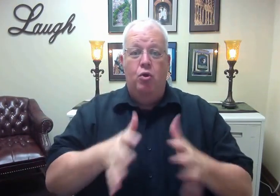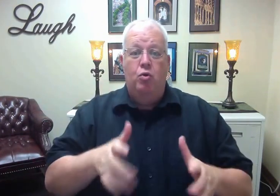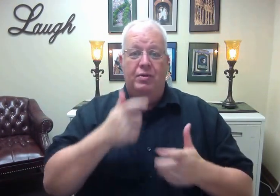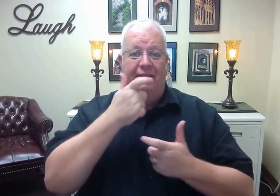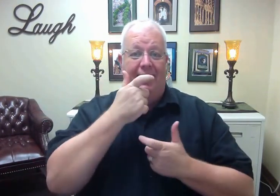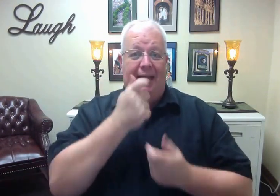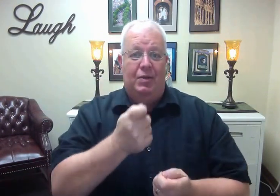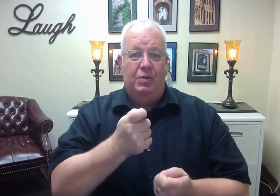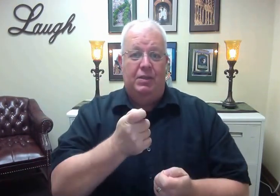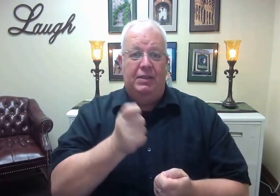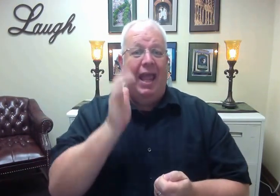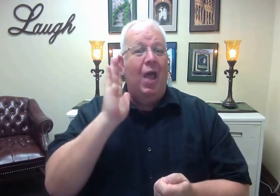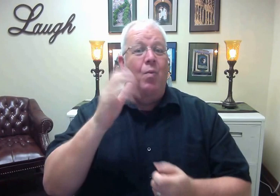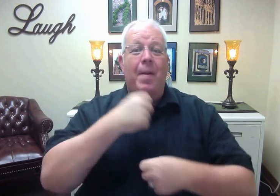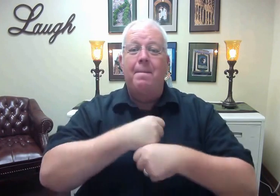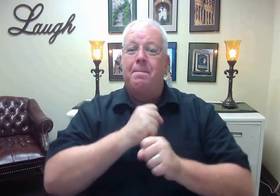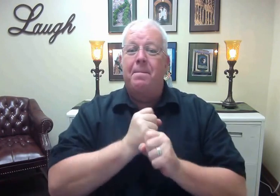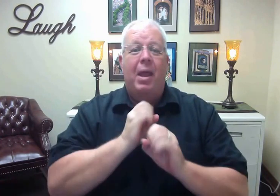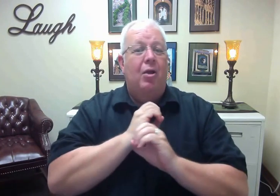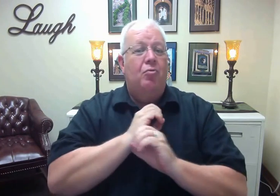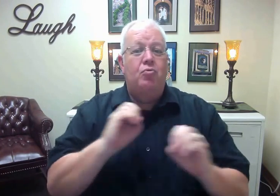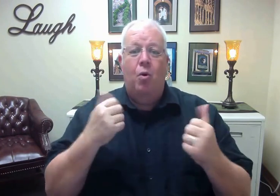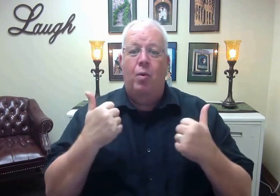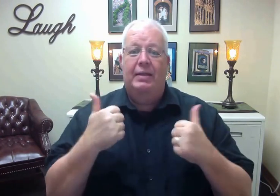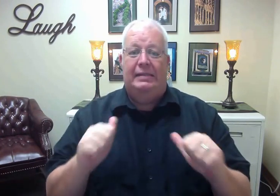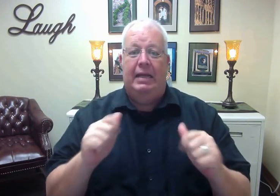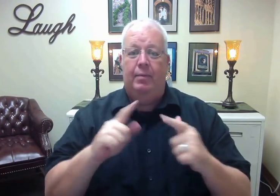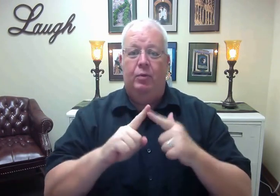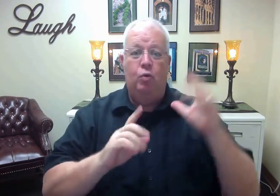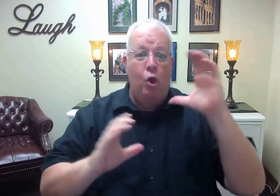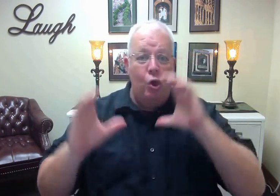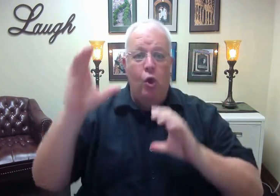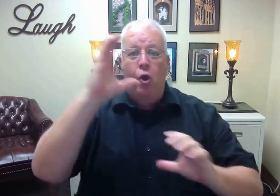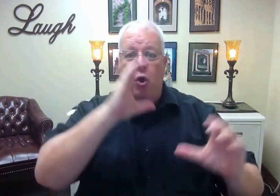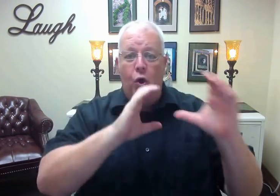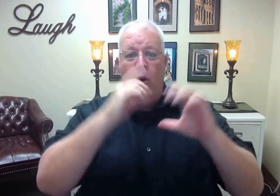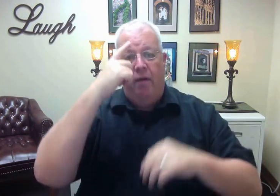They will lose interest and will make no attempt to look for the toy.